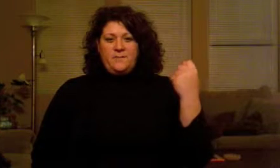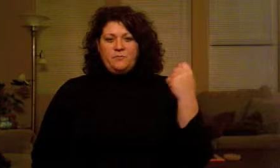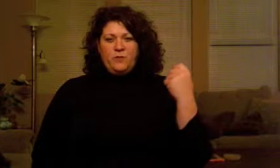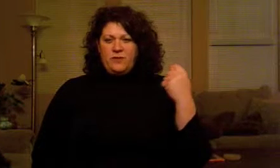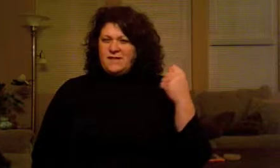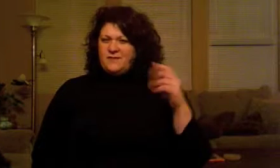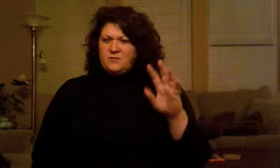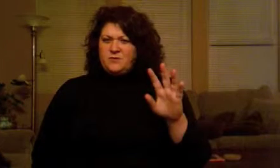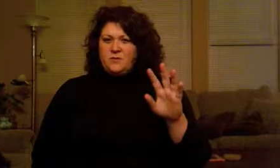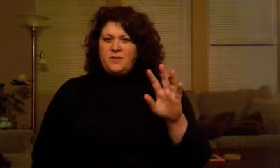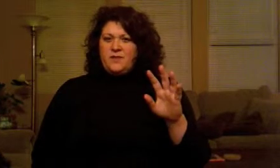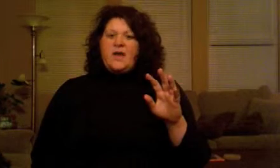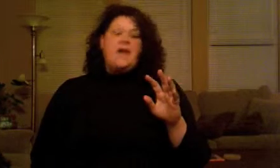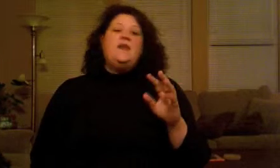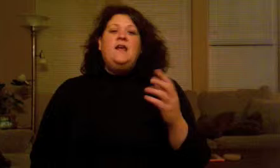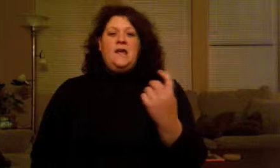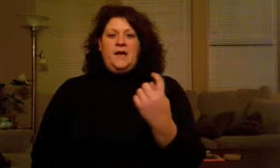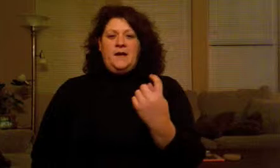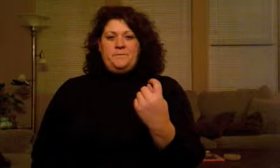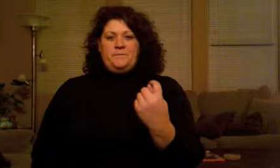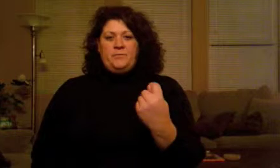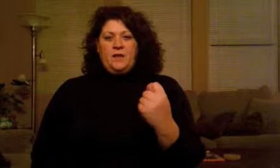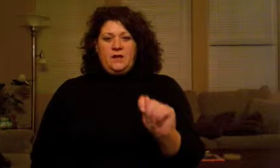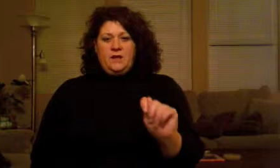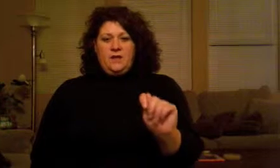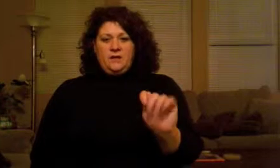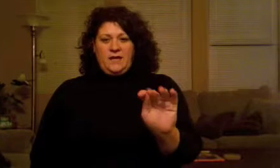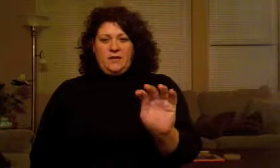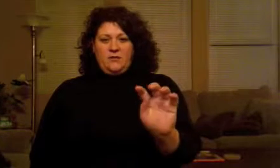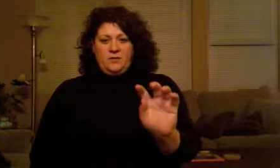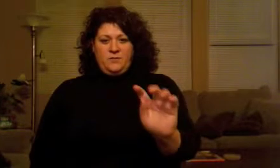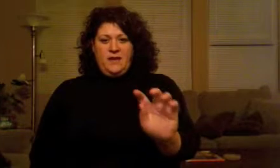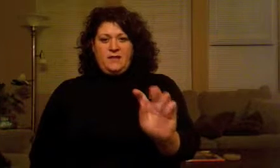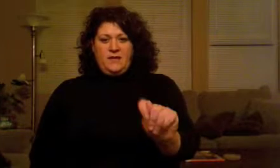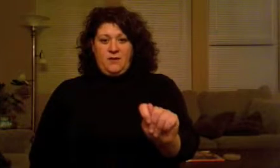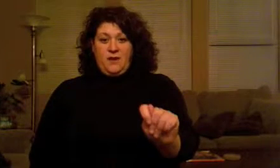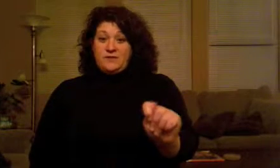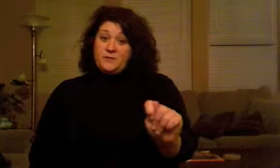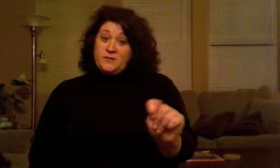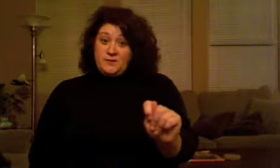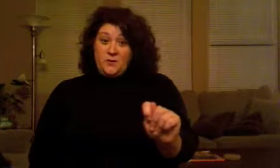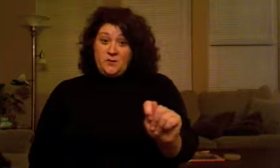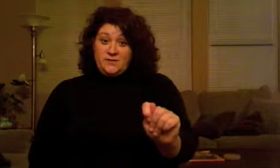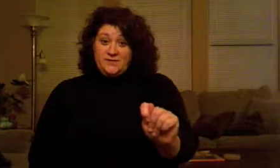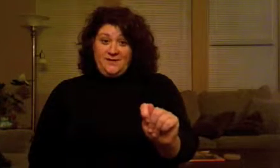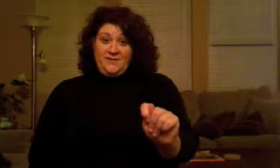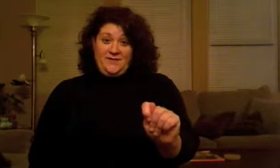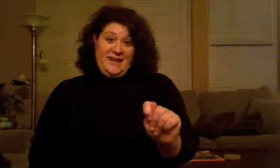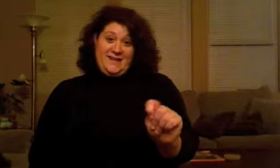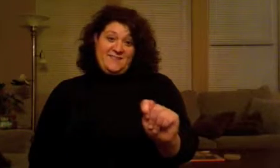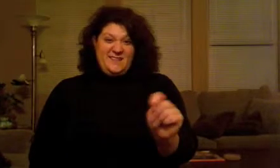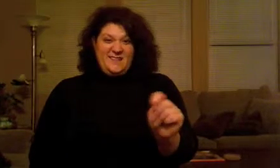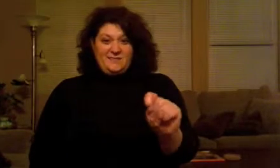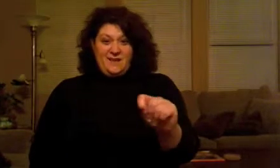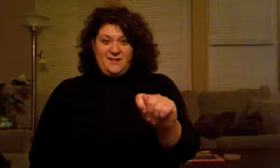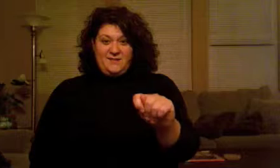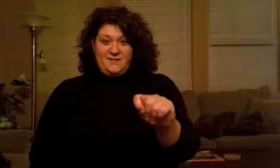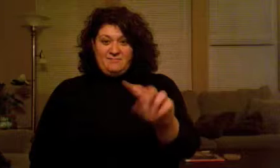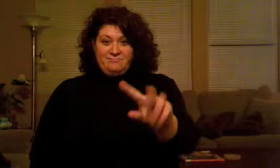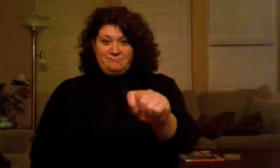we always have some trouble with that. Like you make like you have someone's nose in your hand. You know how to do that.